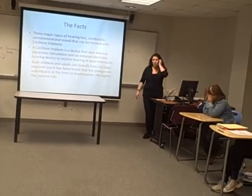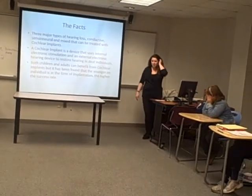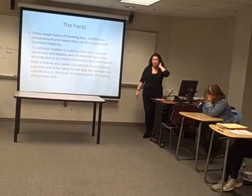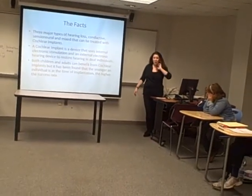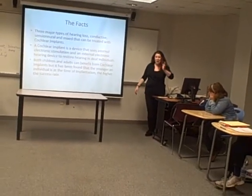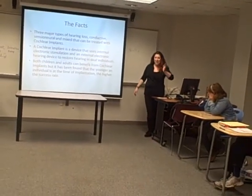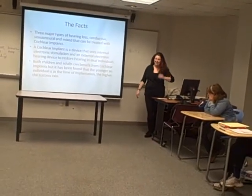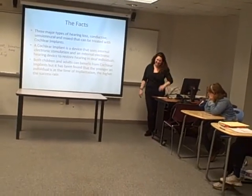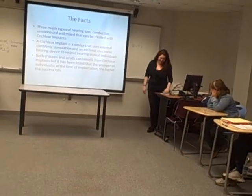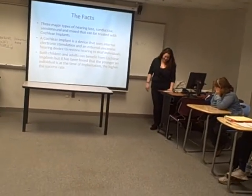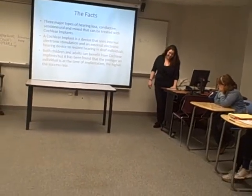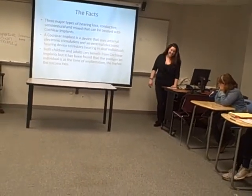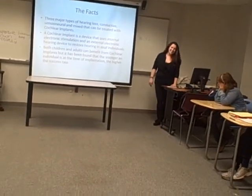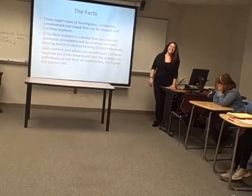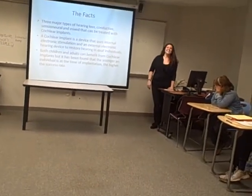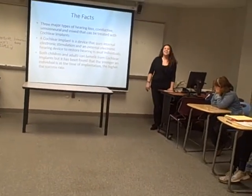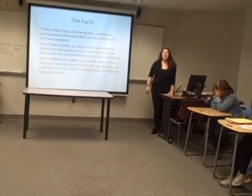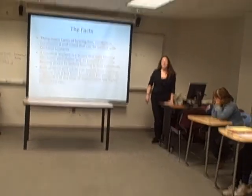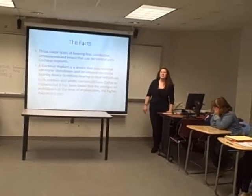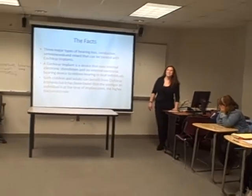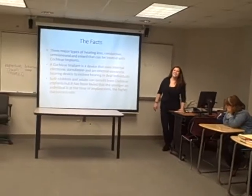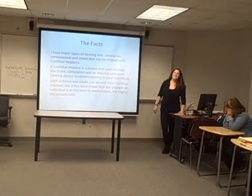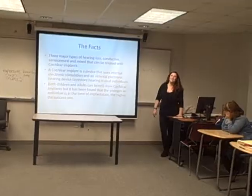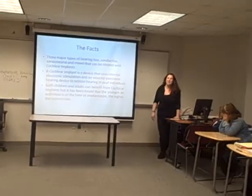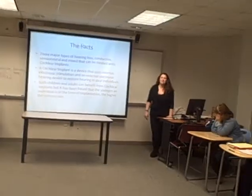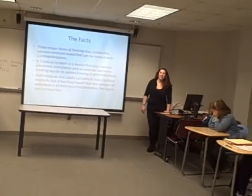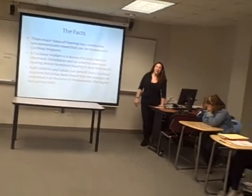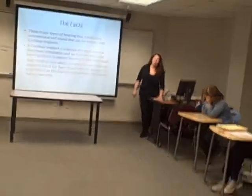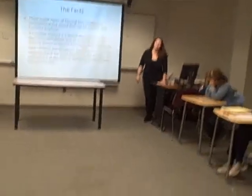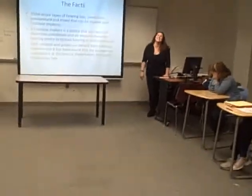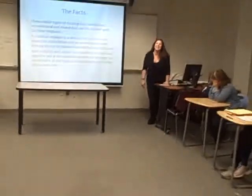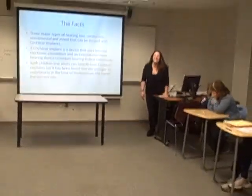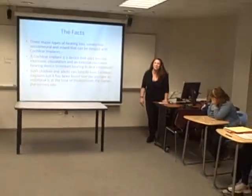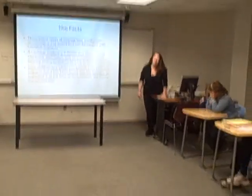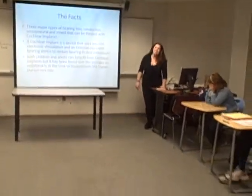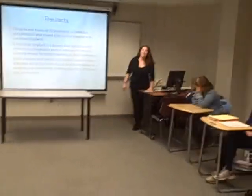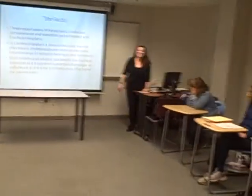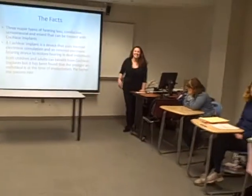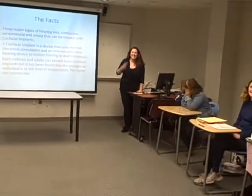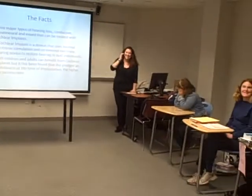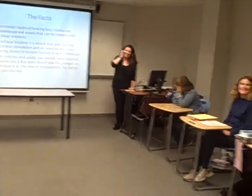Dora show. It was great. I think we could stop taping. What was that, like 20 minutes?